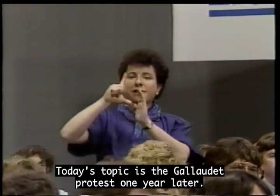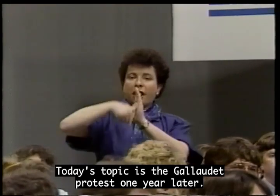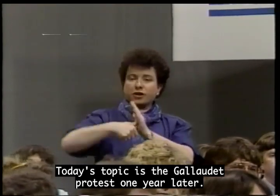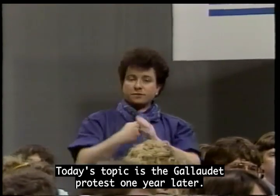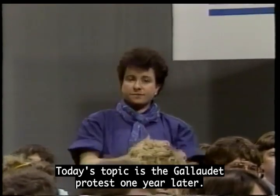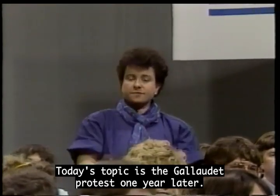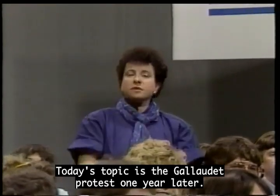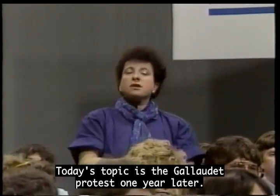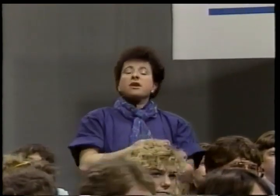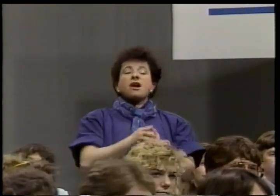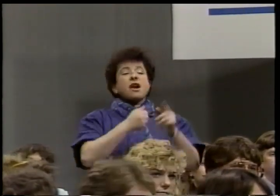1 year later.